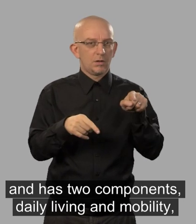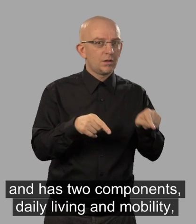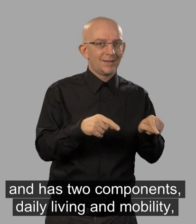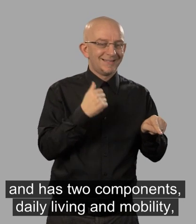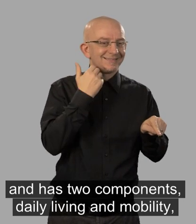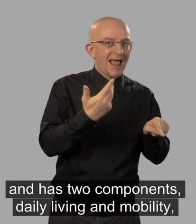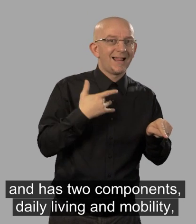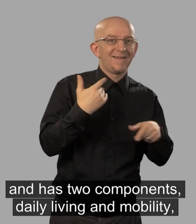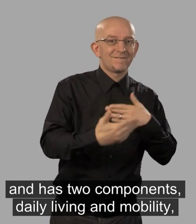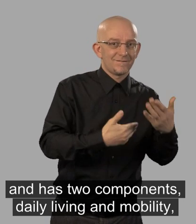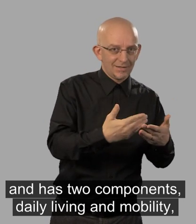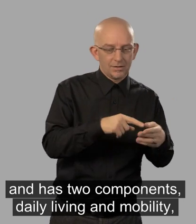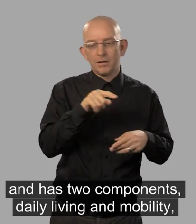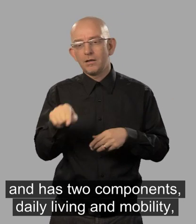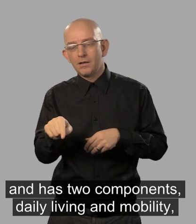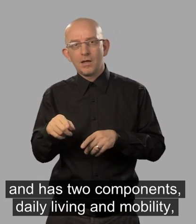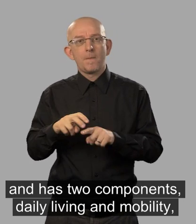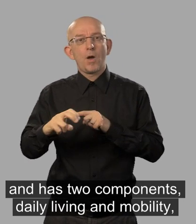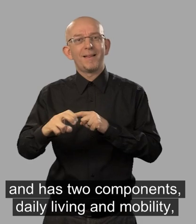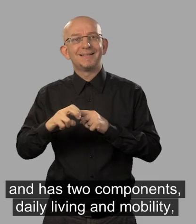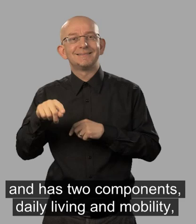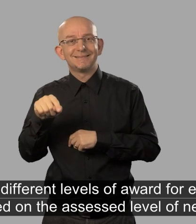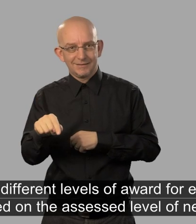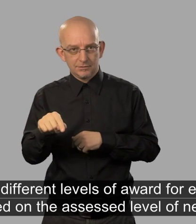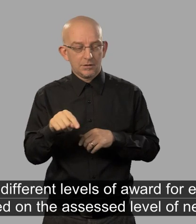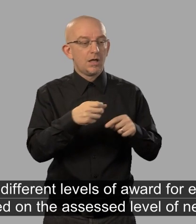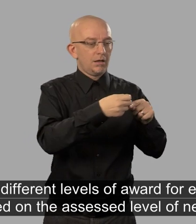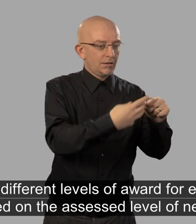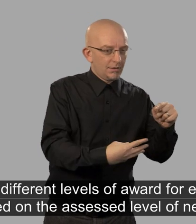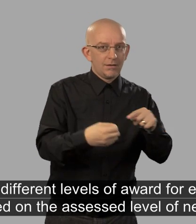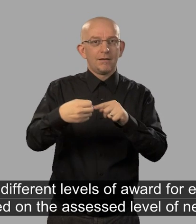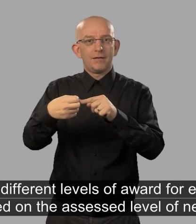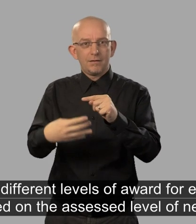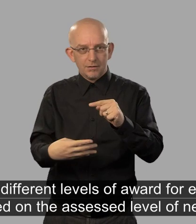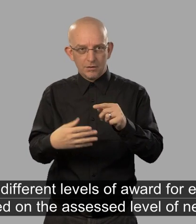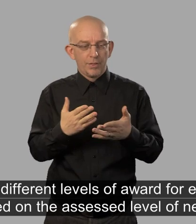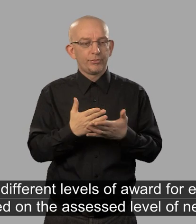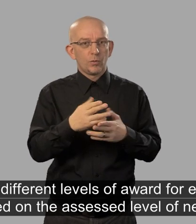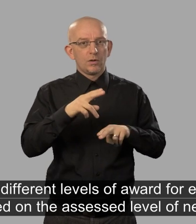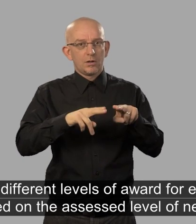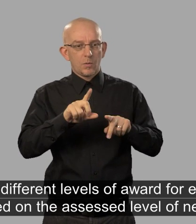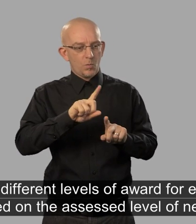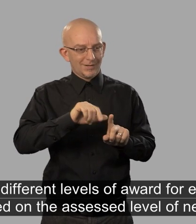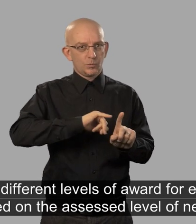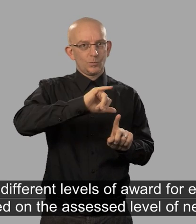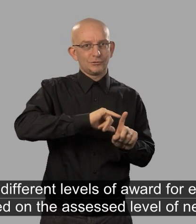daily living and mobility, with different levels of award for each based on the assessed level of